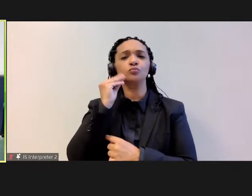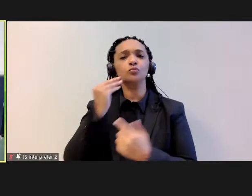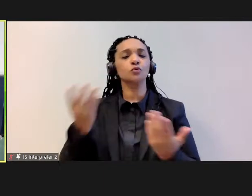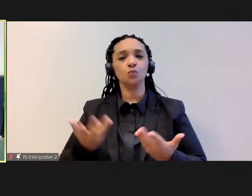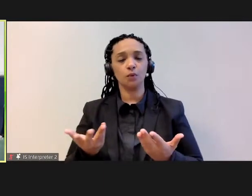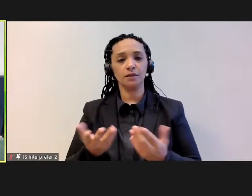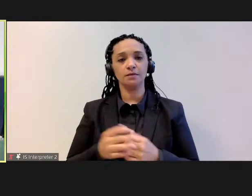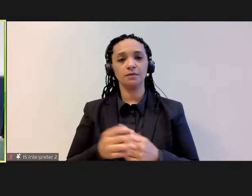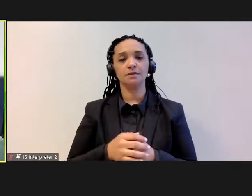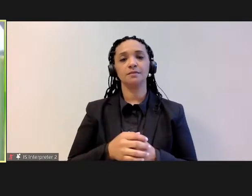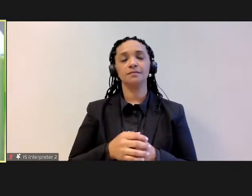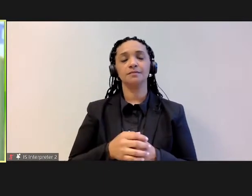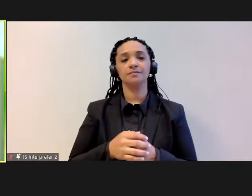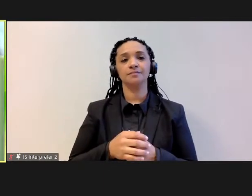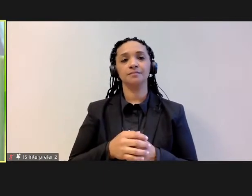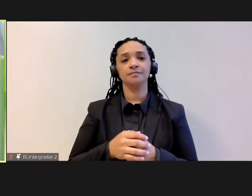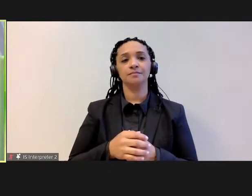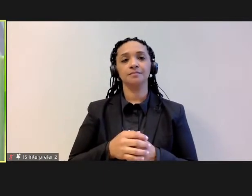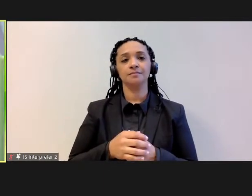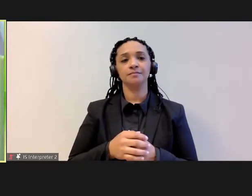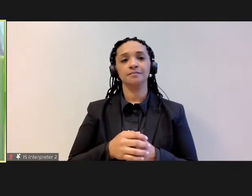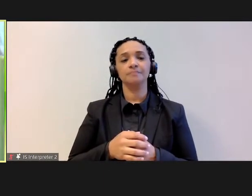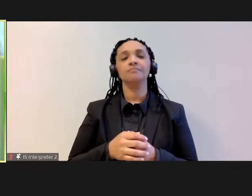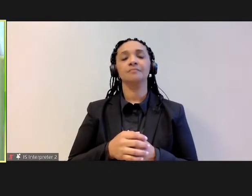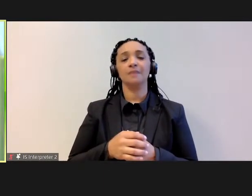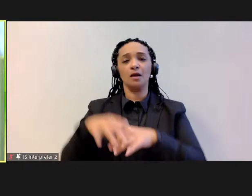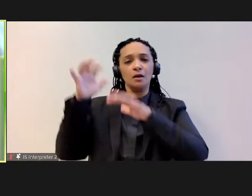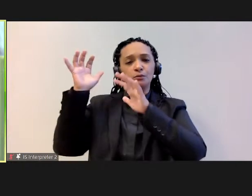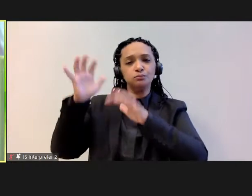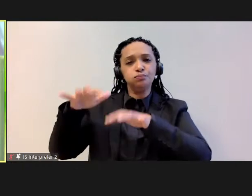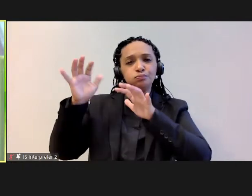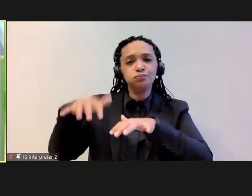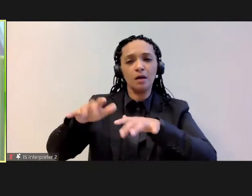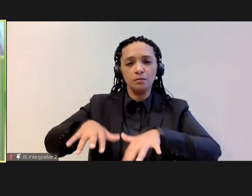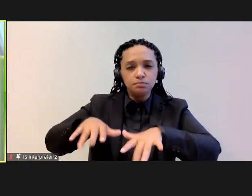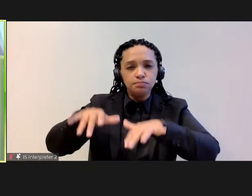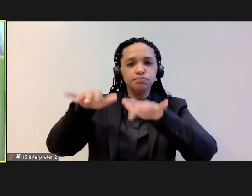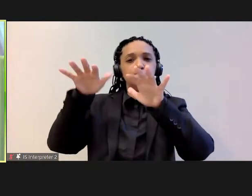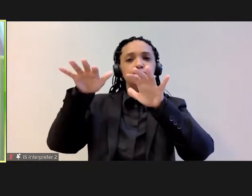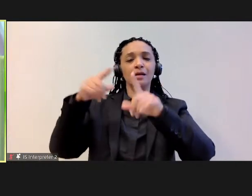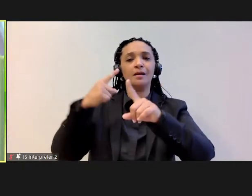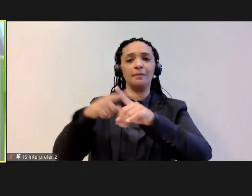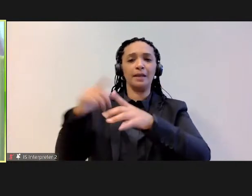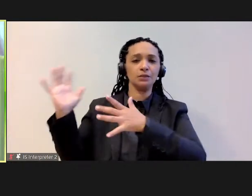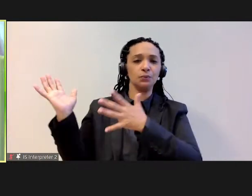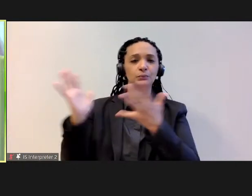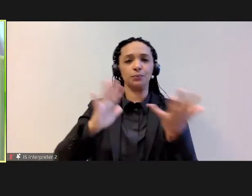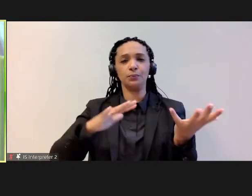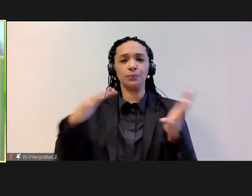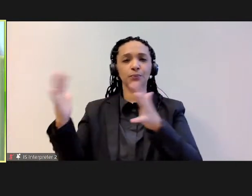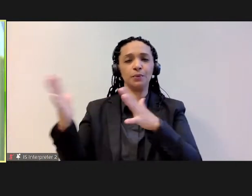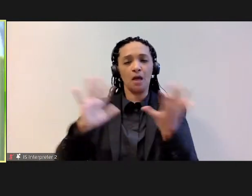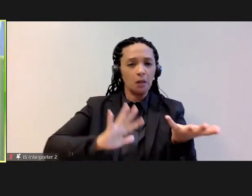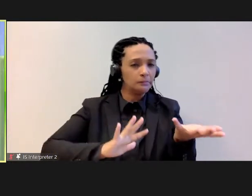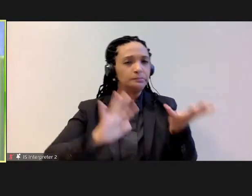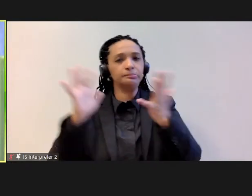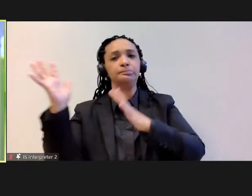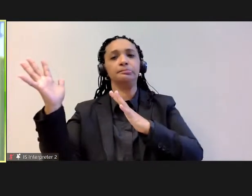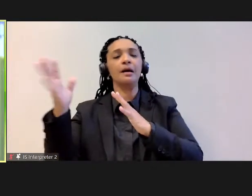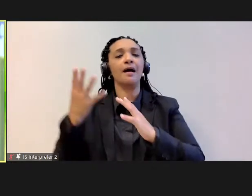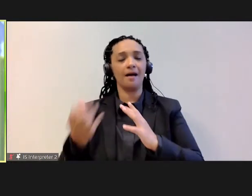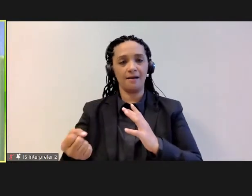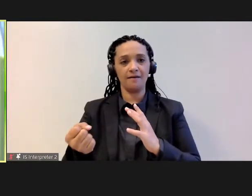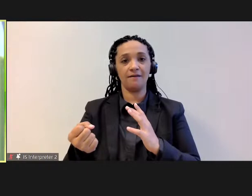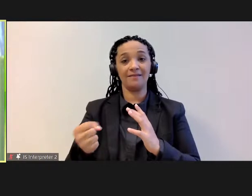the vulnerabilities to floods, droughts, and also strong winds. And basically, these are